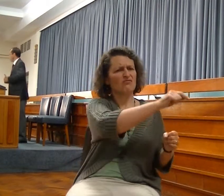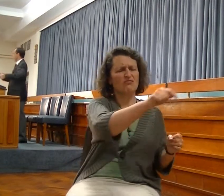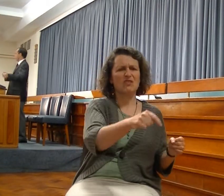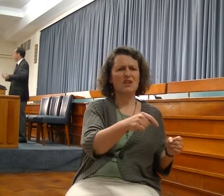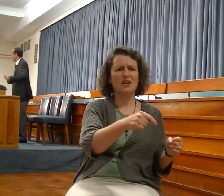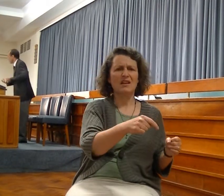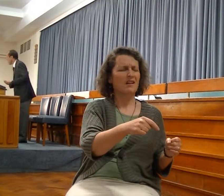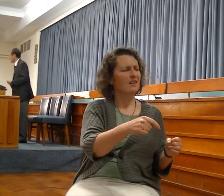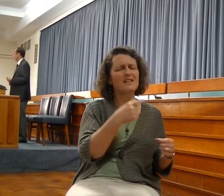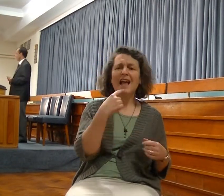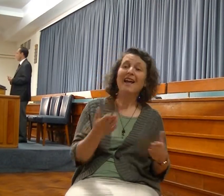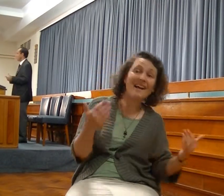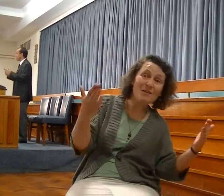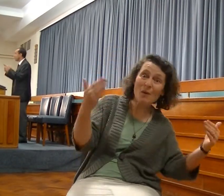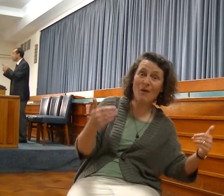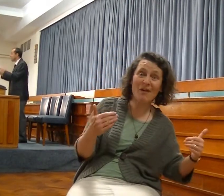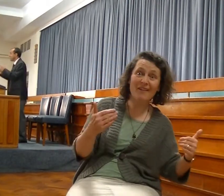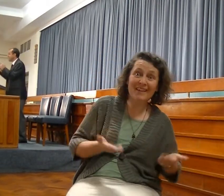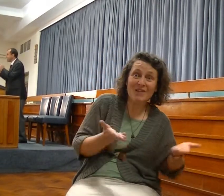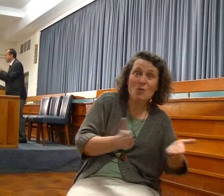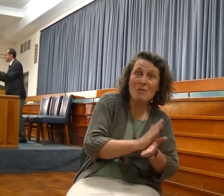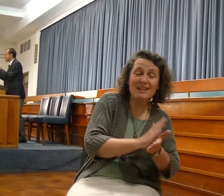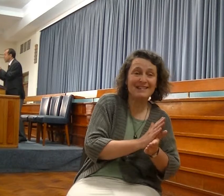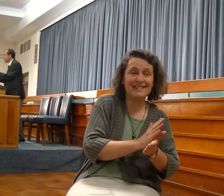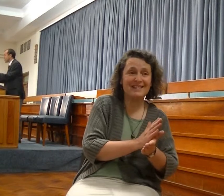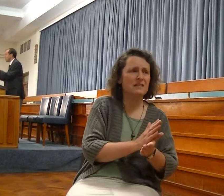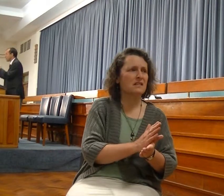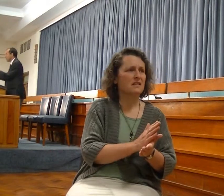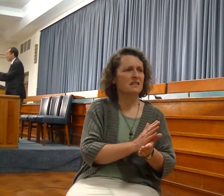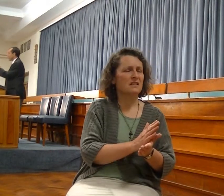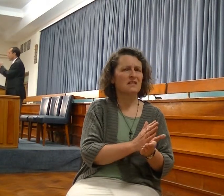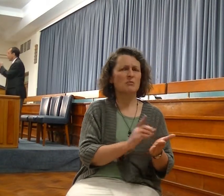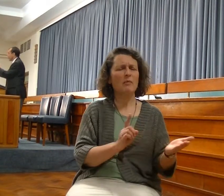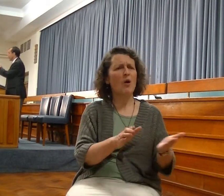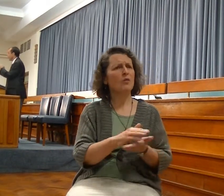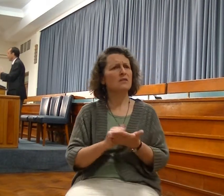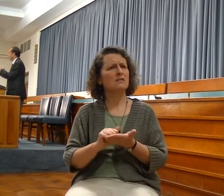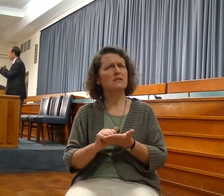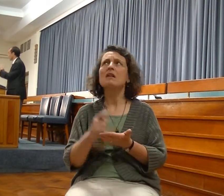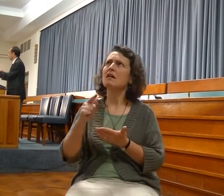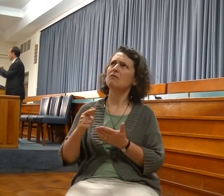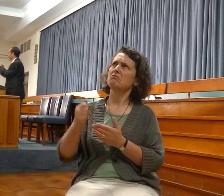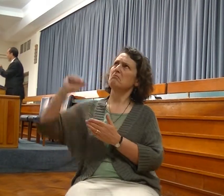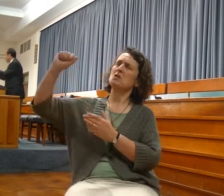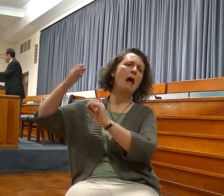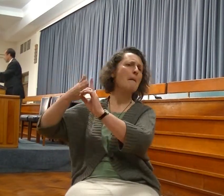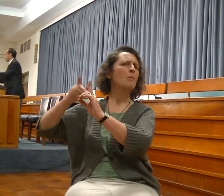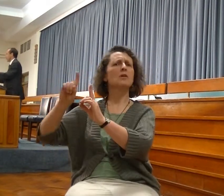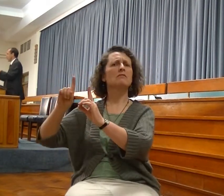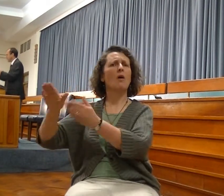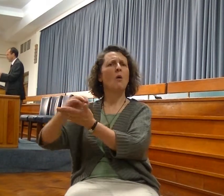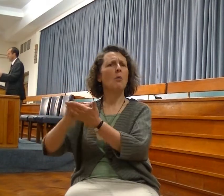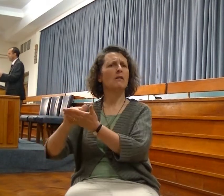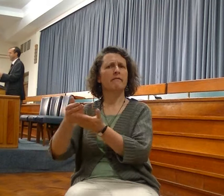church? I want to be happy. Make me happy. But you see, the greatest concern of God for you and me is to